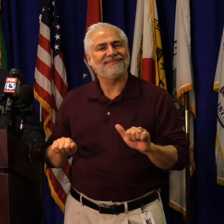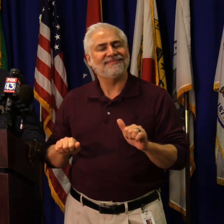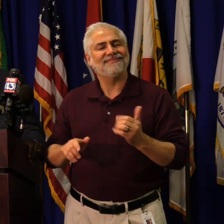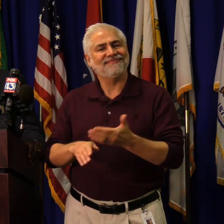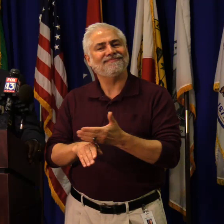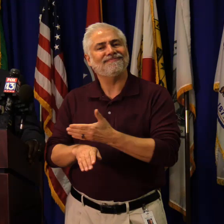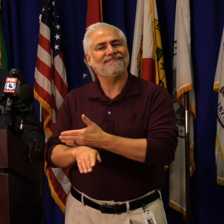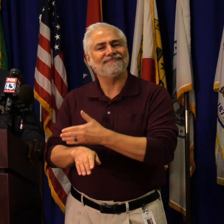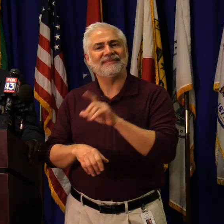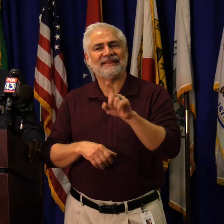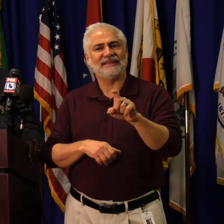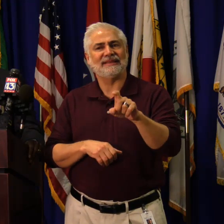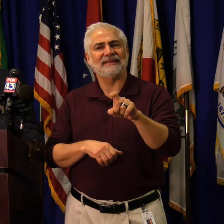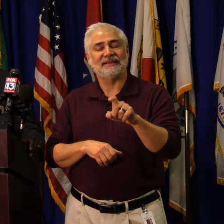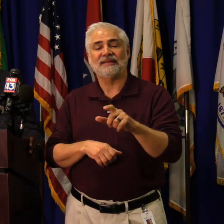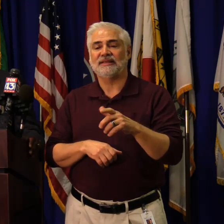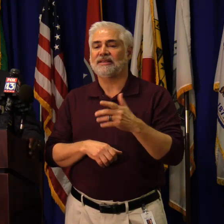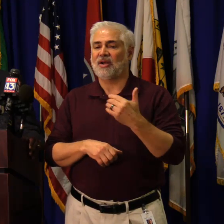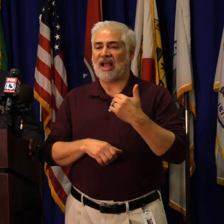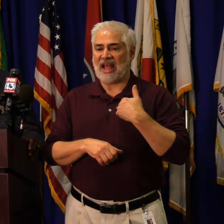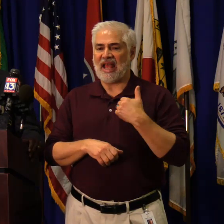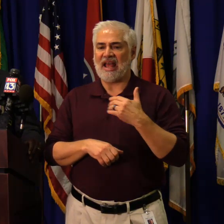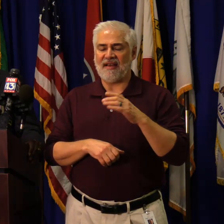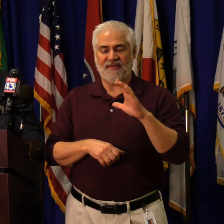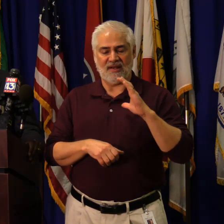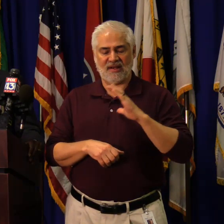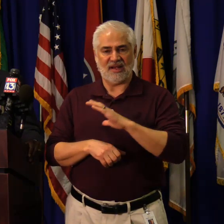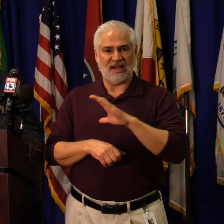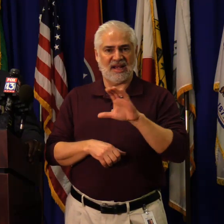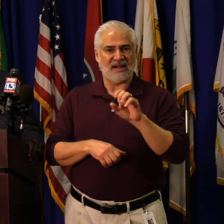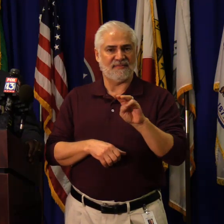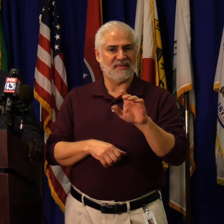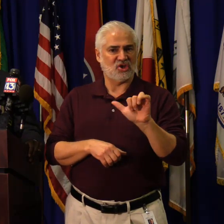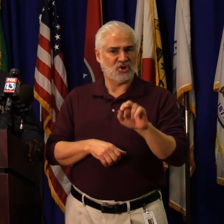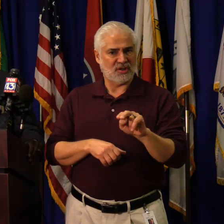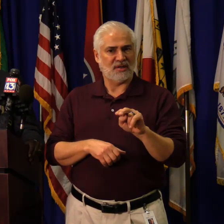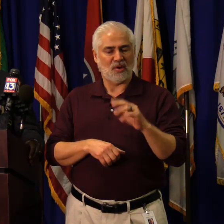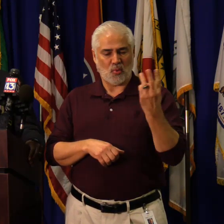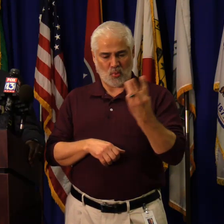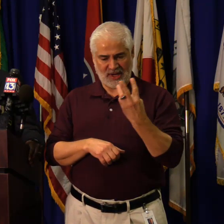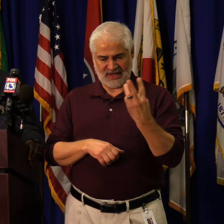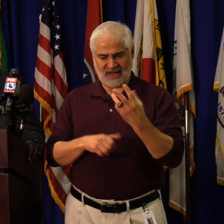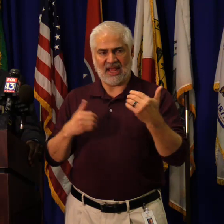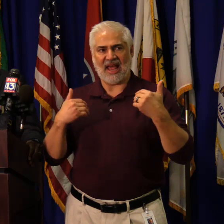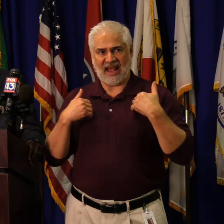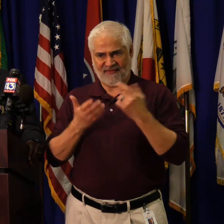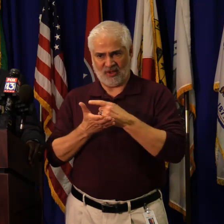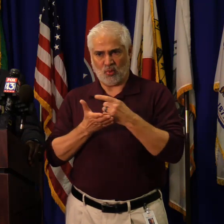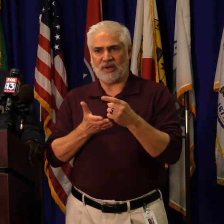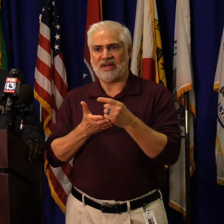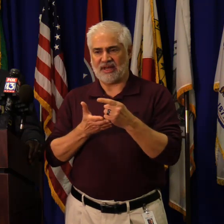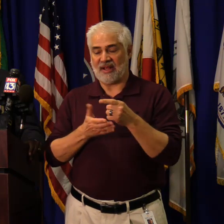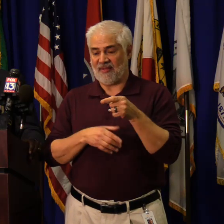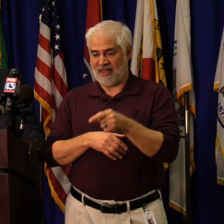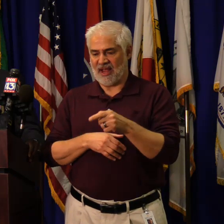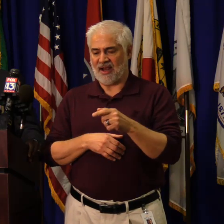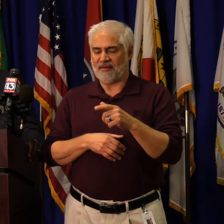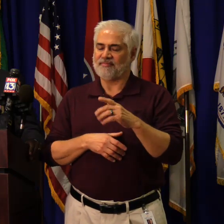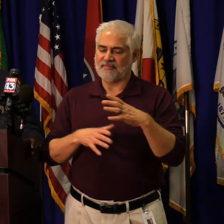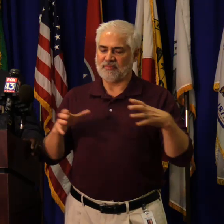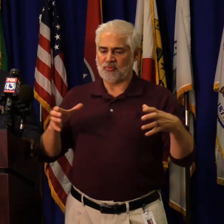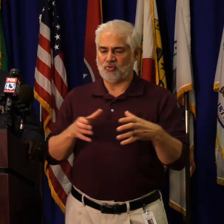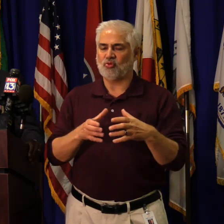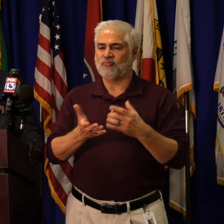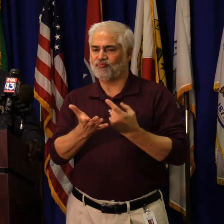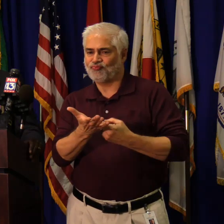I'll mention that we're also going to have commission this week. So we have commission on Wednesday, and in commission we will be driving